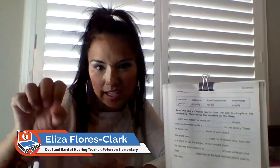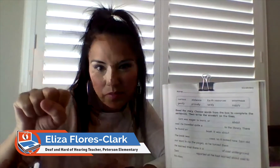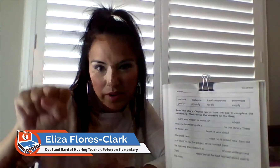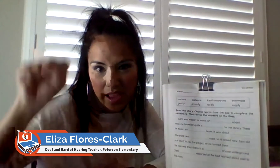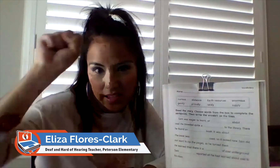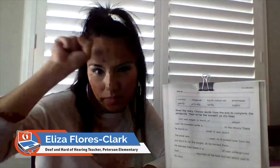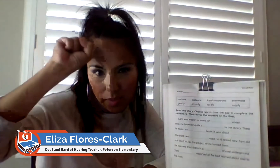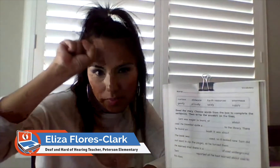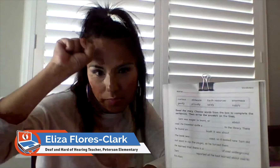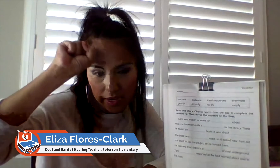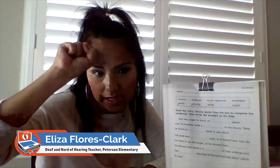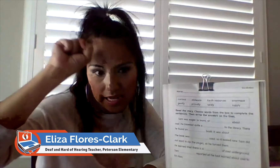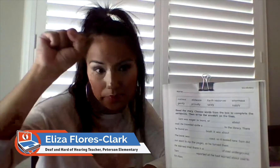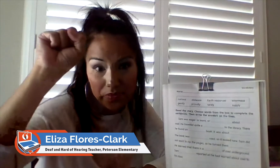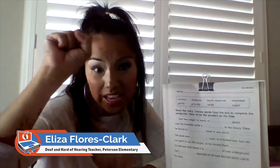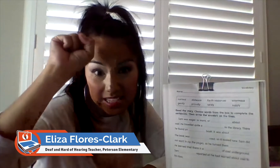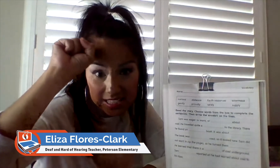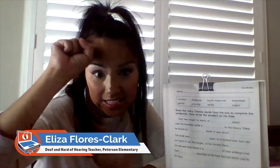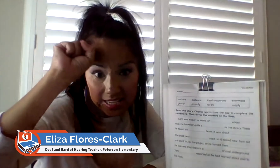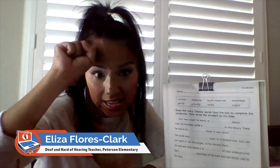an S right up here by his head. Sam